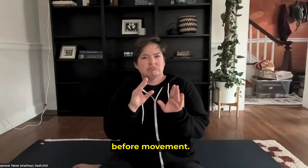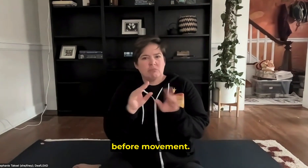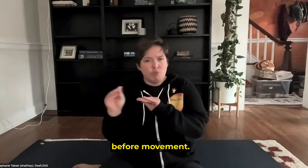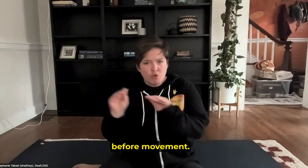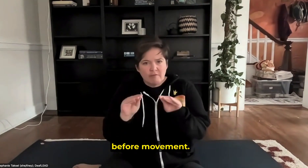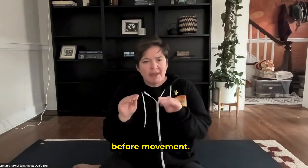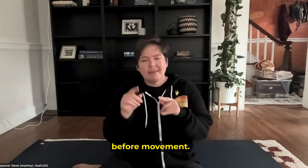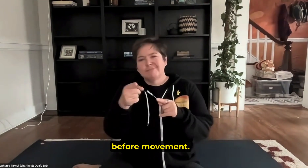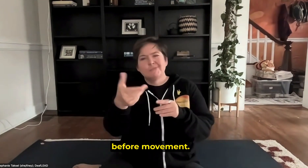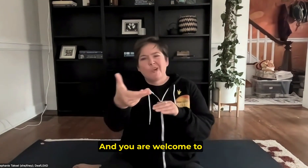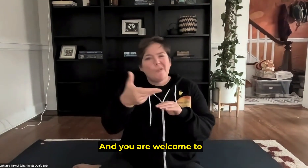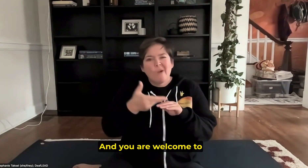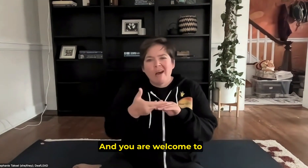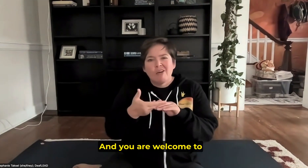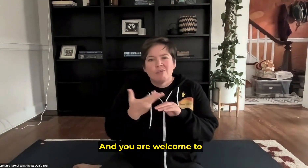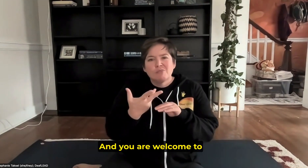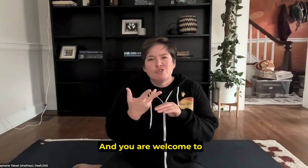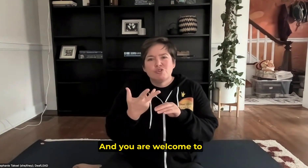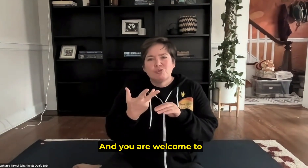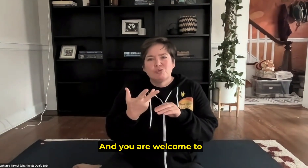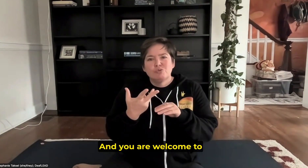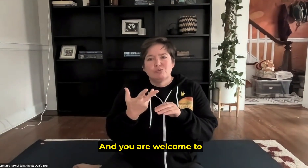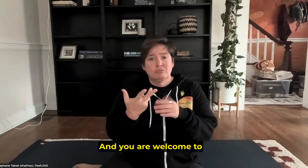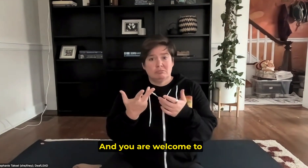before movement, and you are welcome to